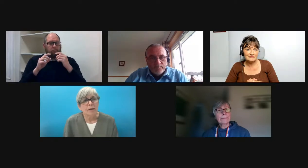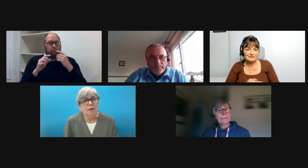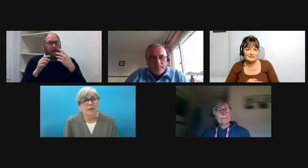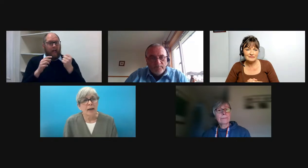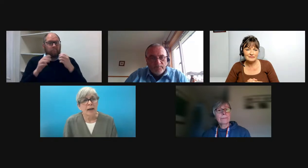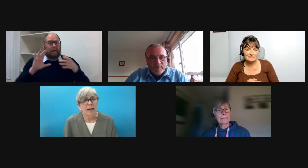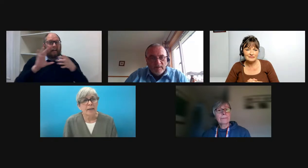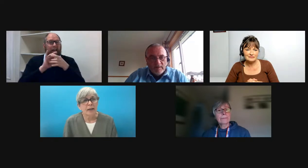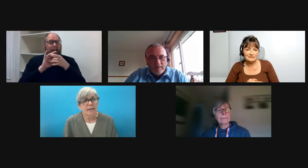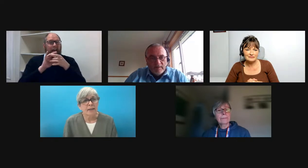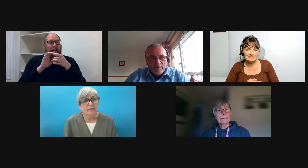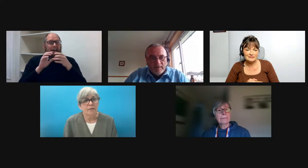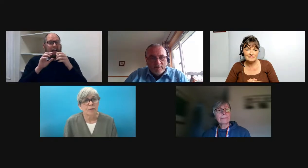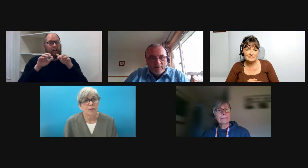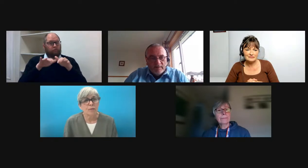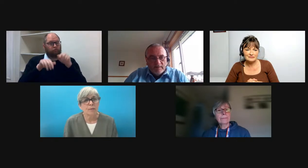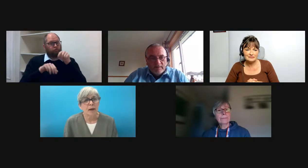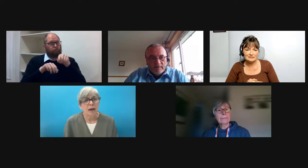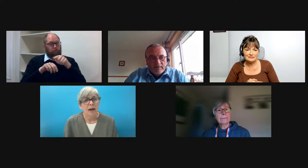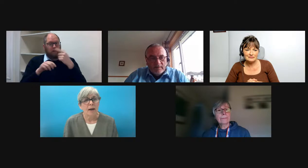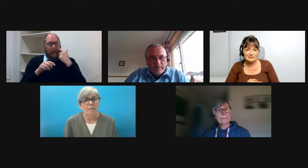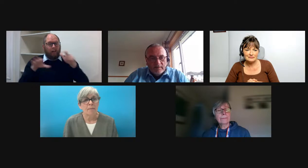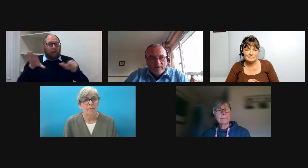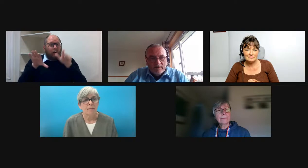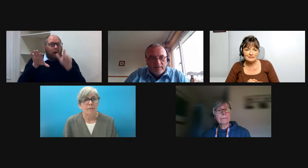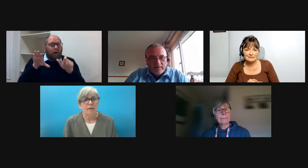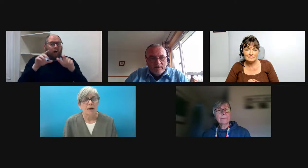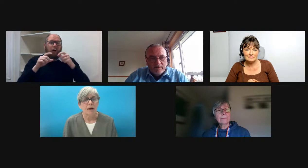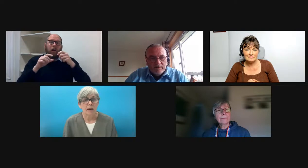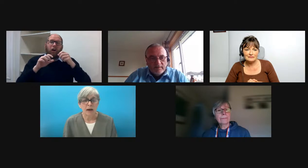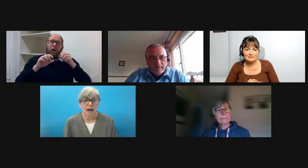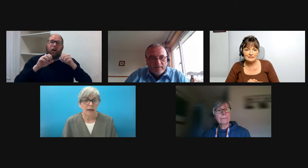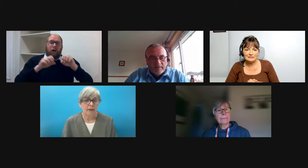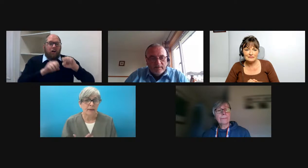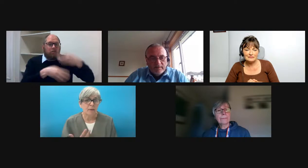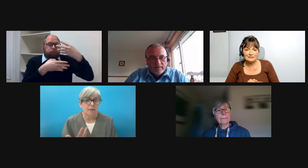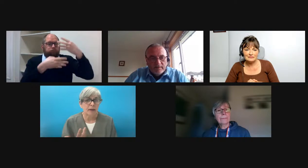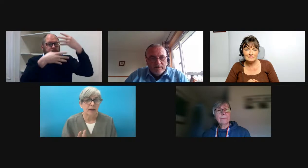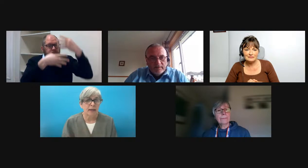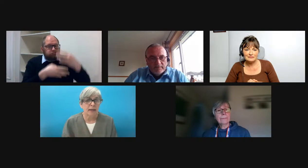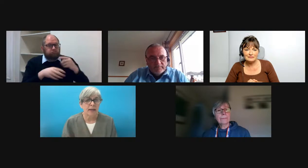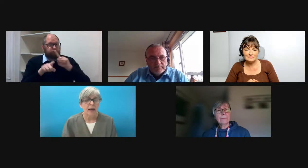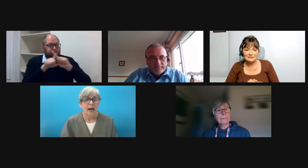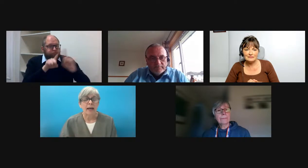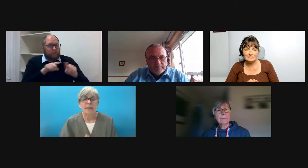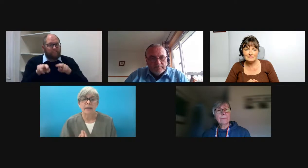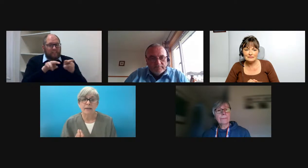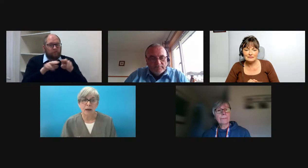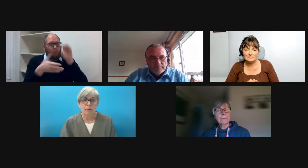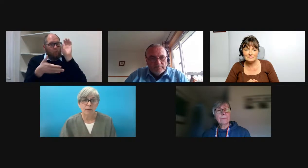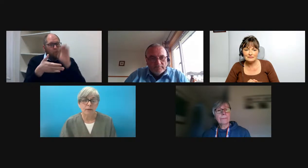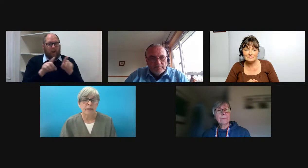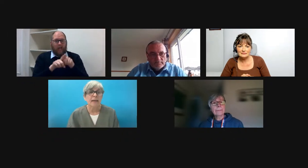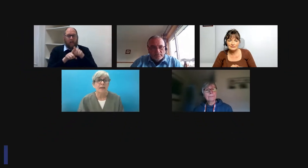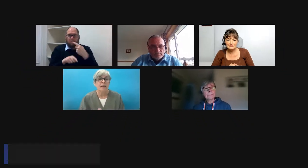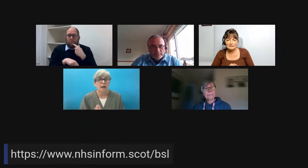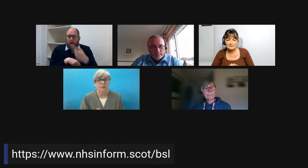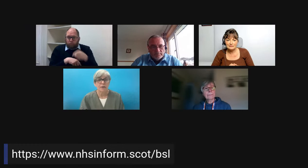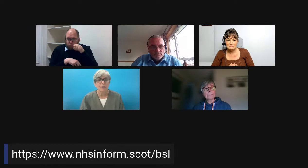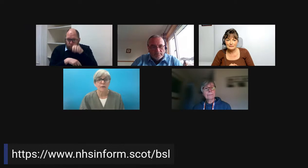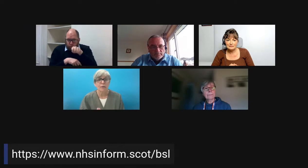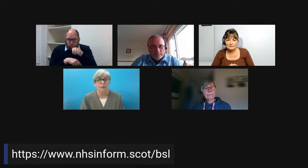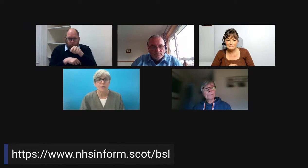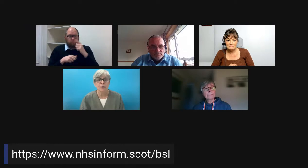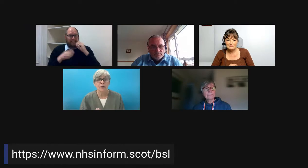You mentioned that NHS Inform and that there'll be a link and that will take